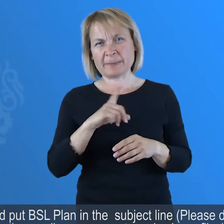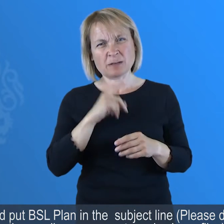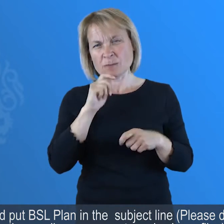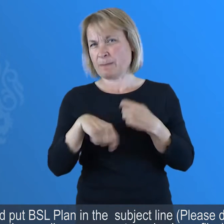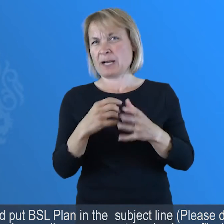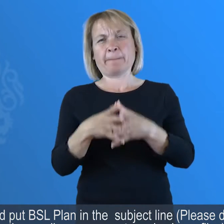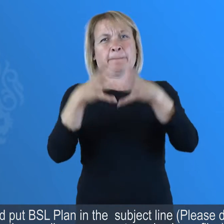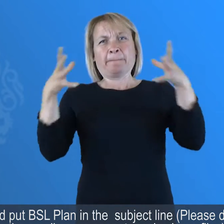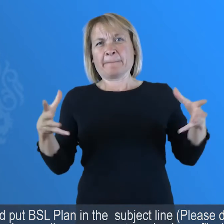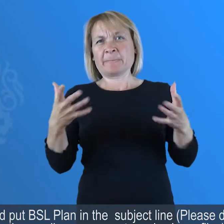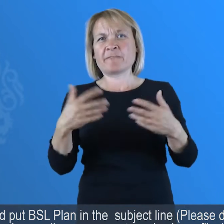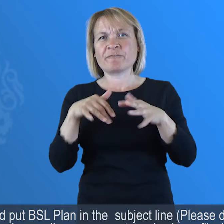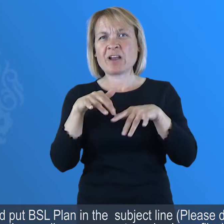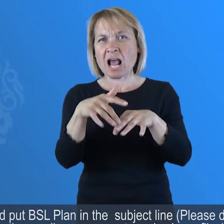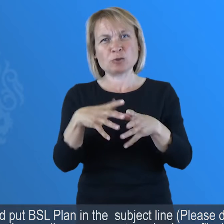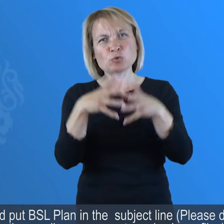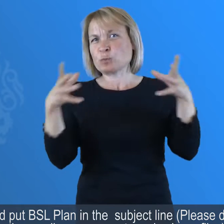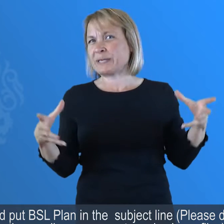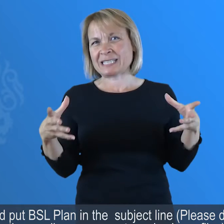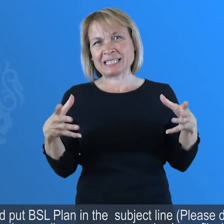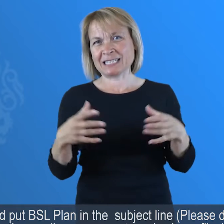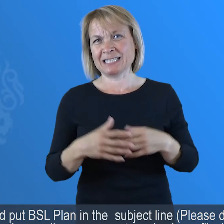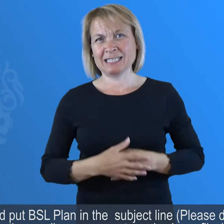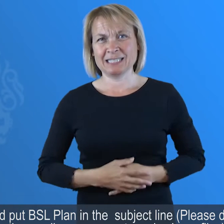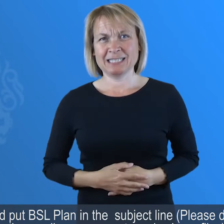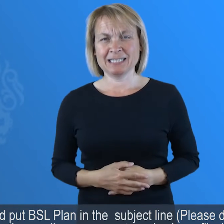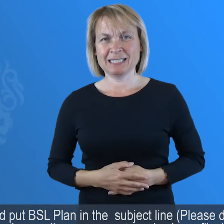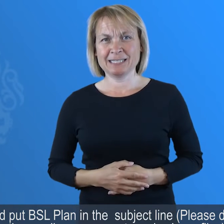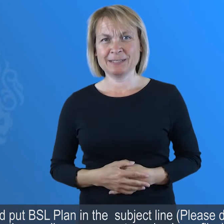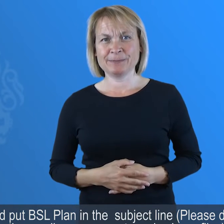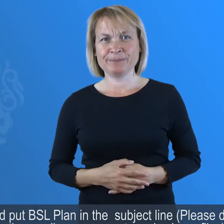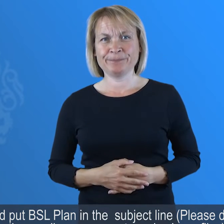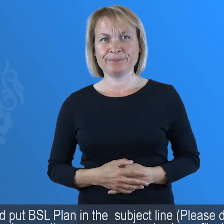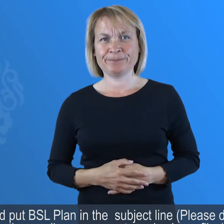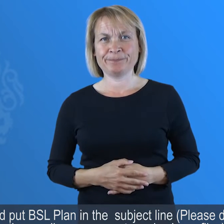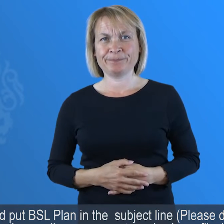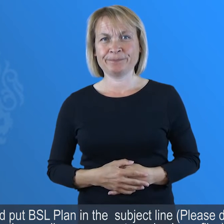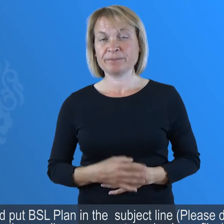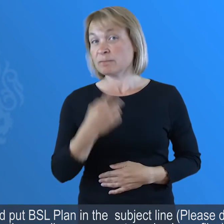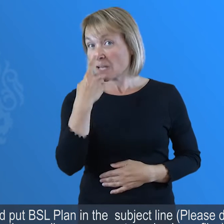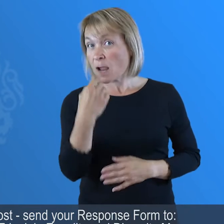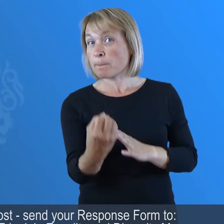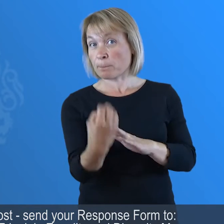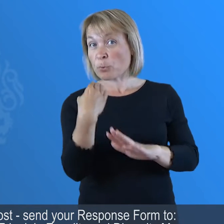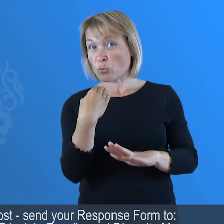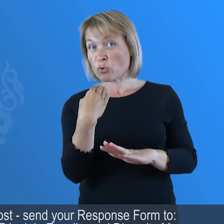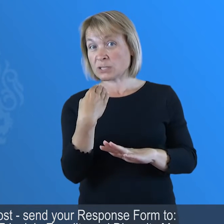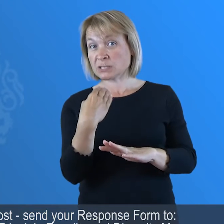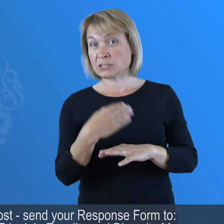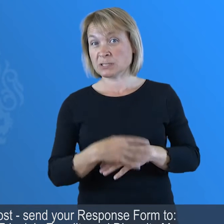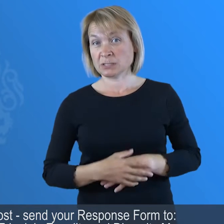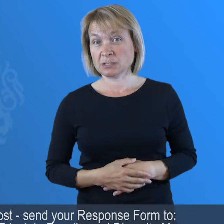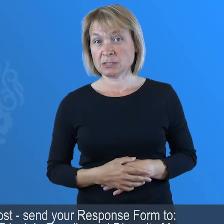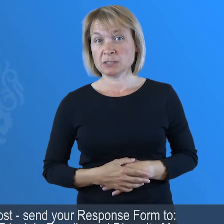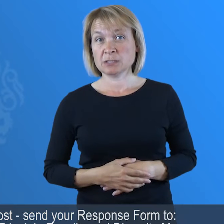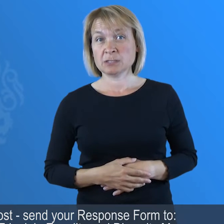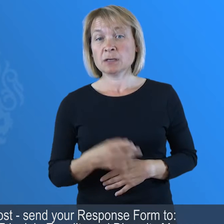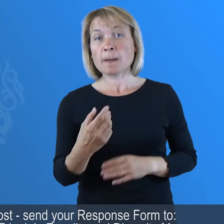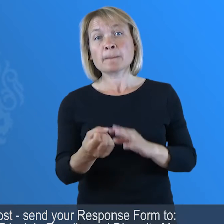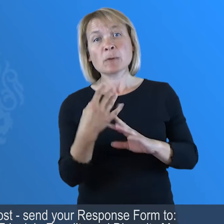Post. Send your response form to Katarzyna Zaduniak, Equality and Diversity Manager,